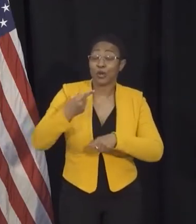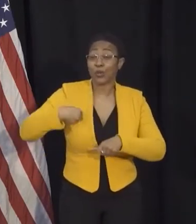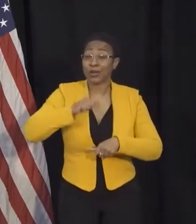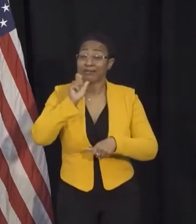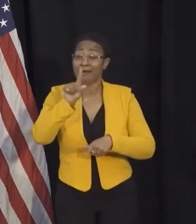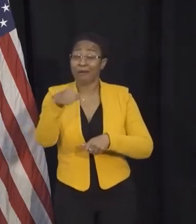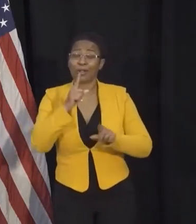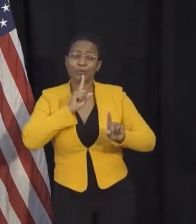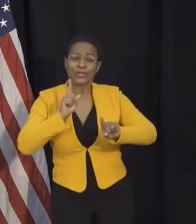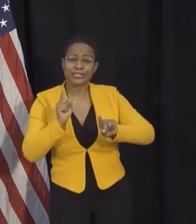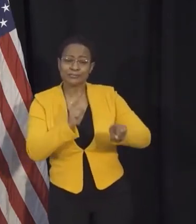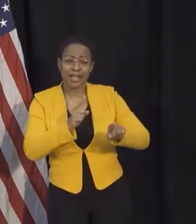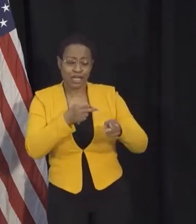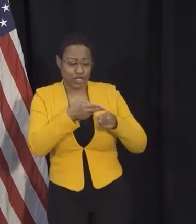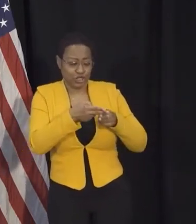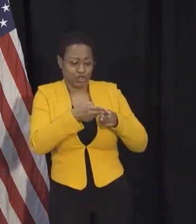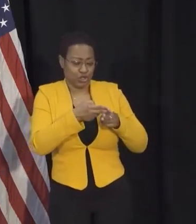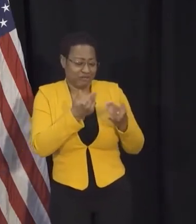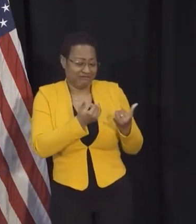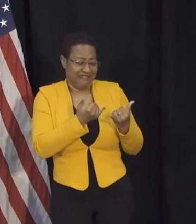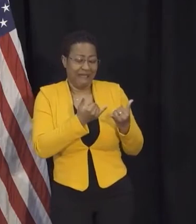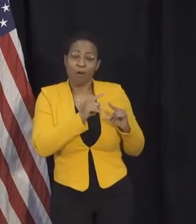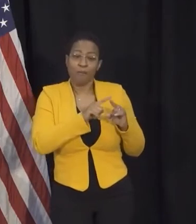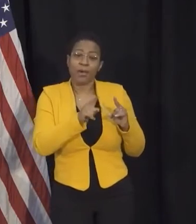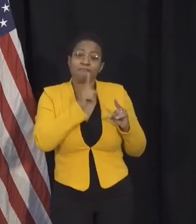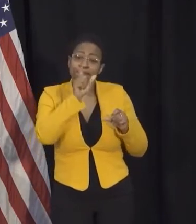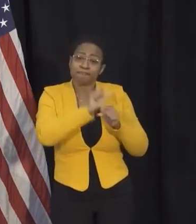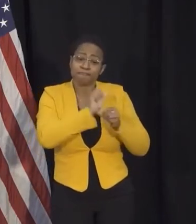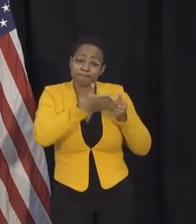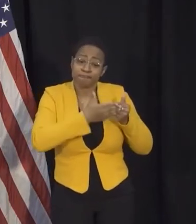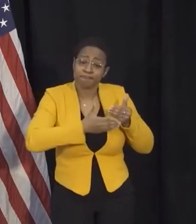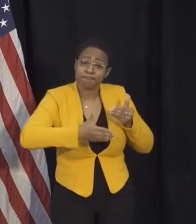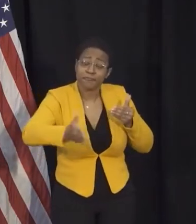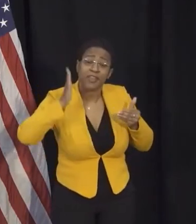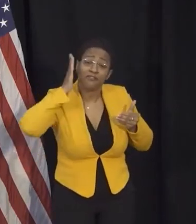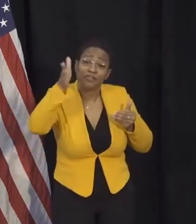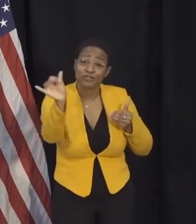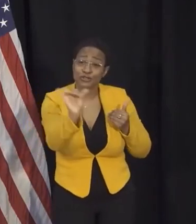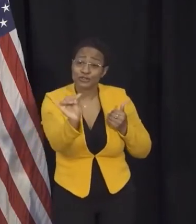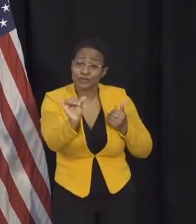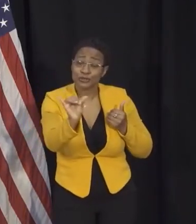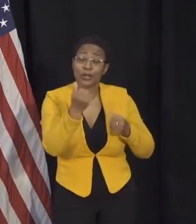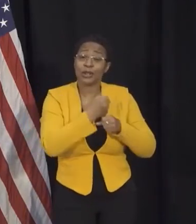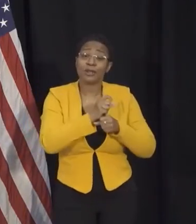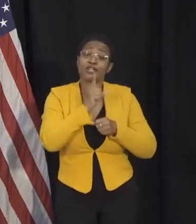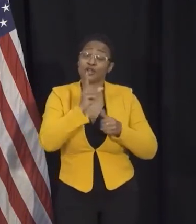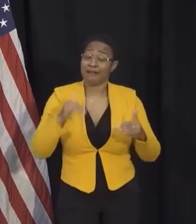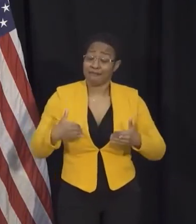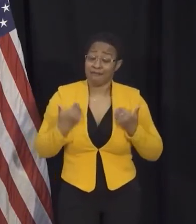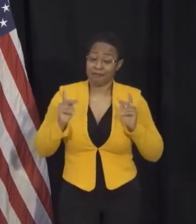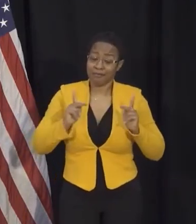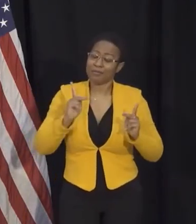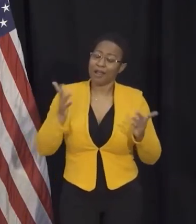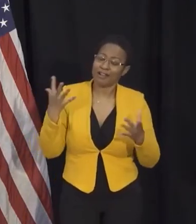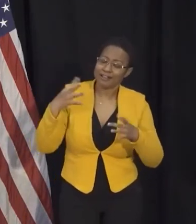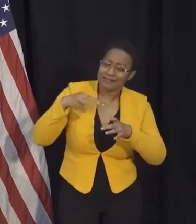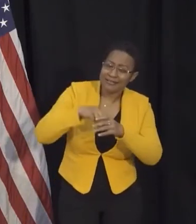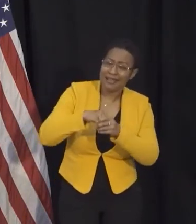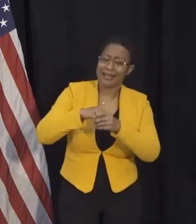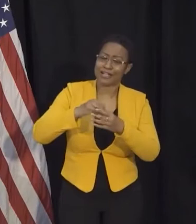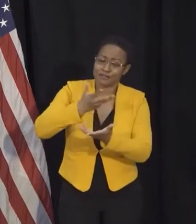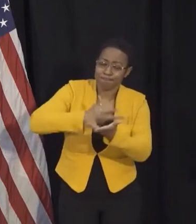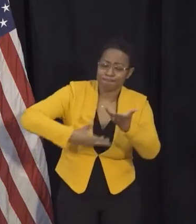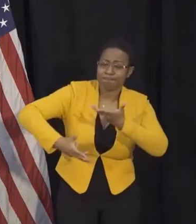we're not just responding in the short term, but that we're really responding for the long term. We're going to make sure that our young people are engaged and that they